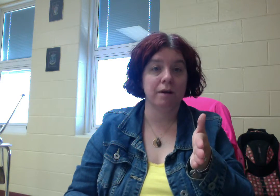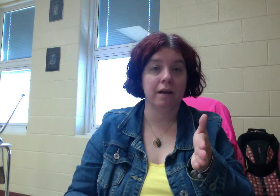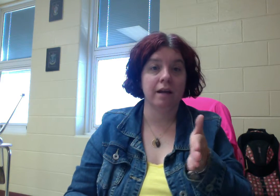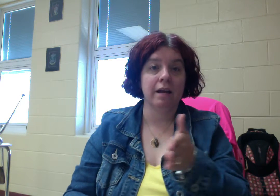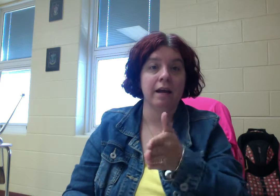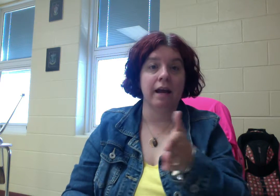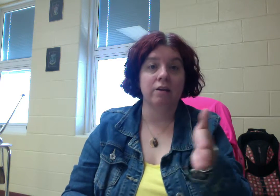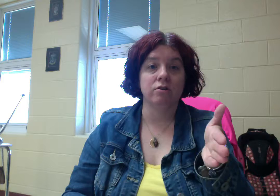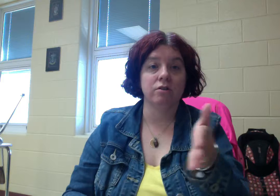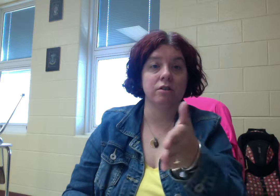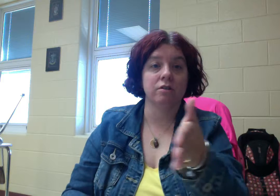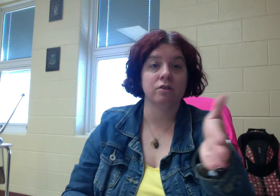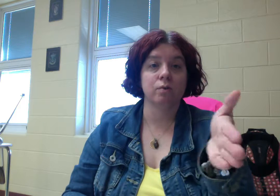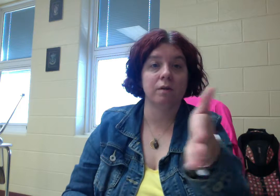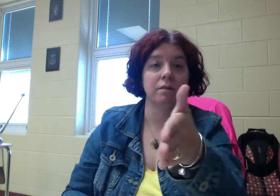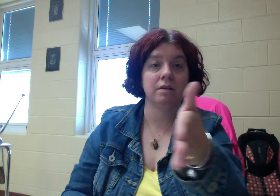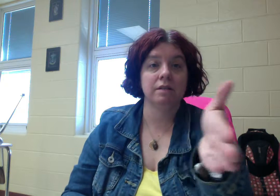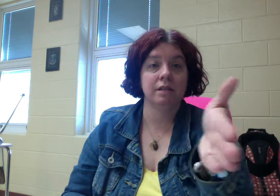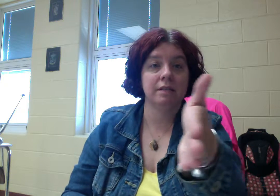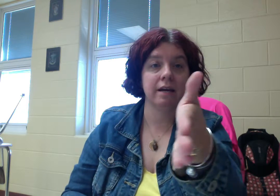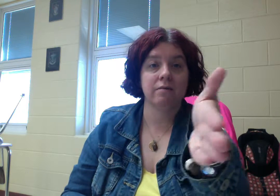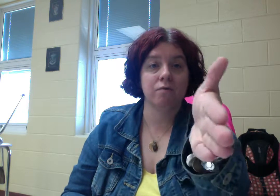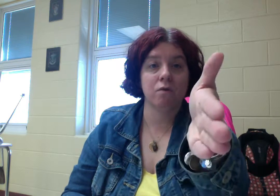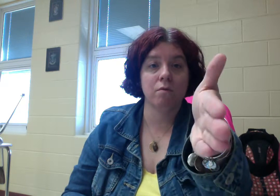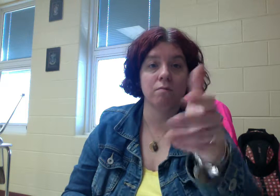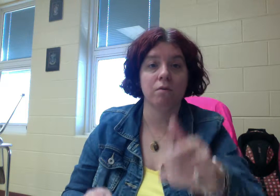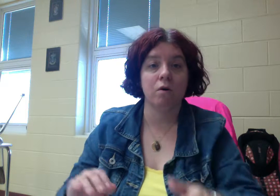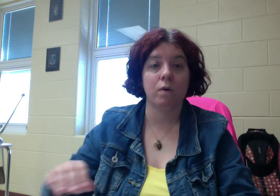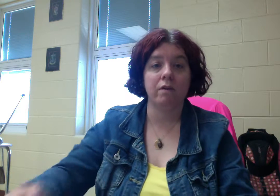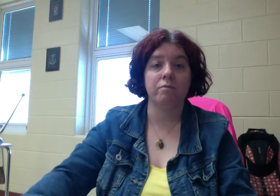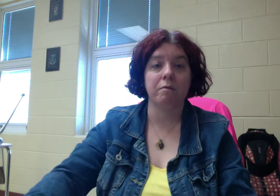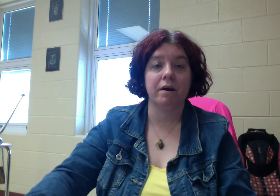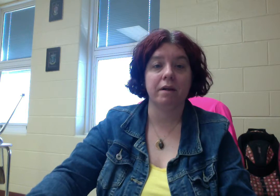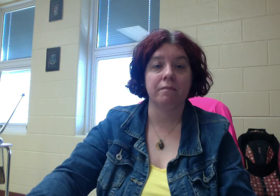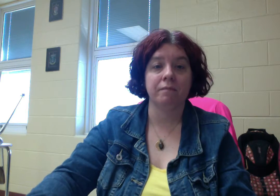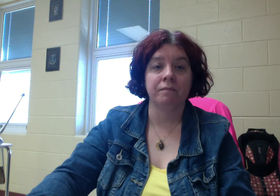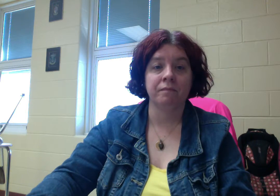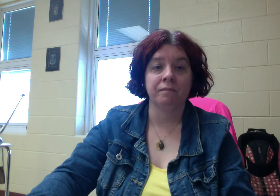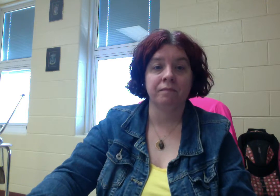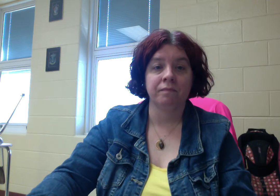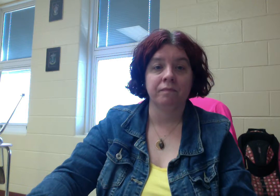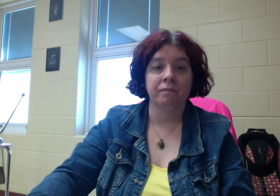body, and you're just going to swim in a zigzag form away from your body.